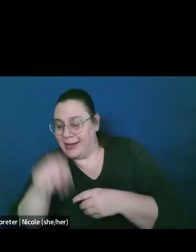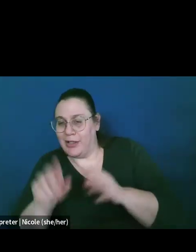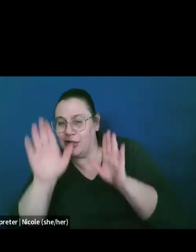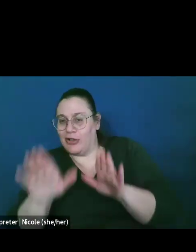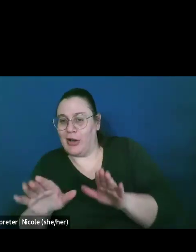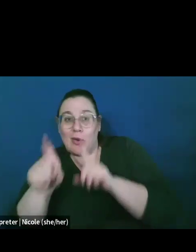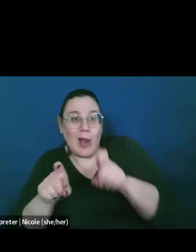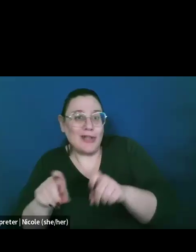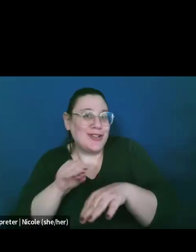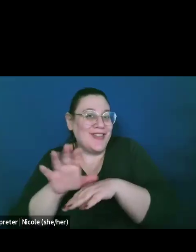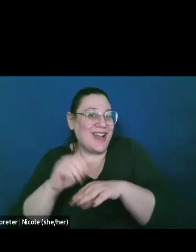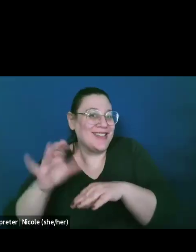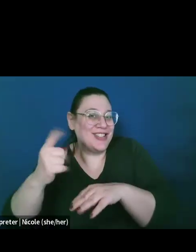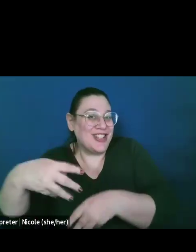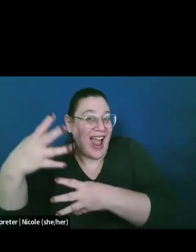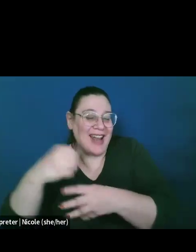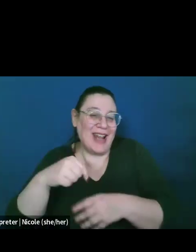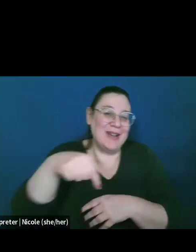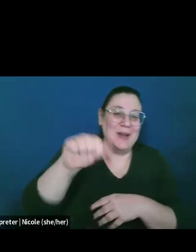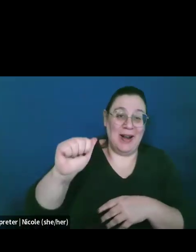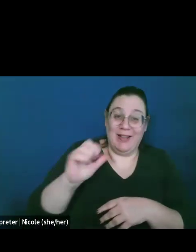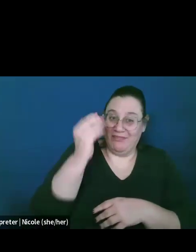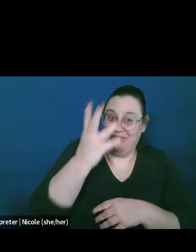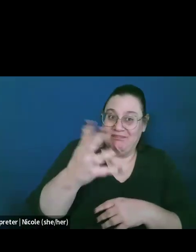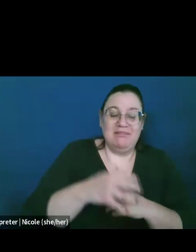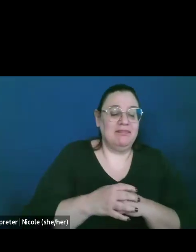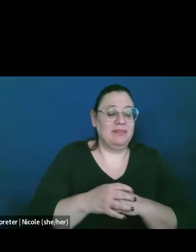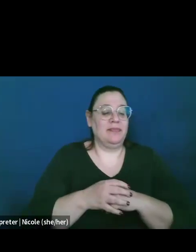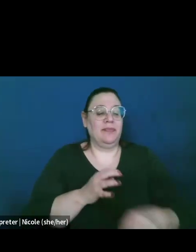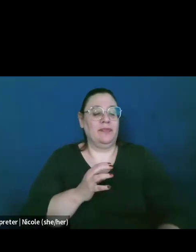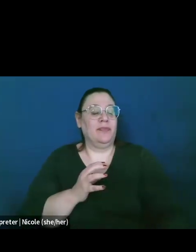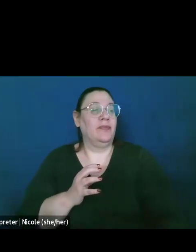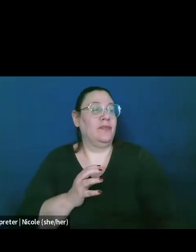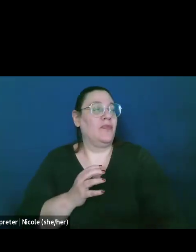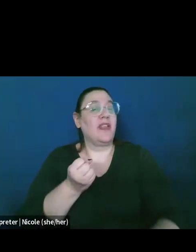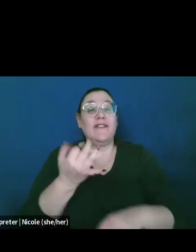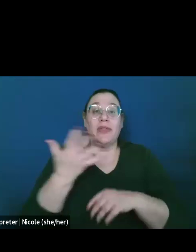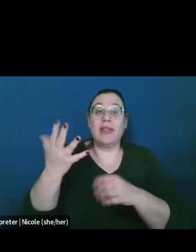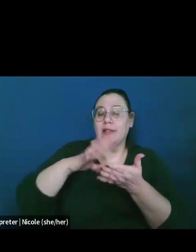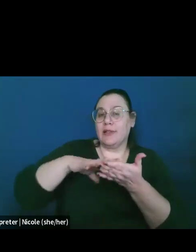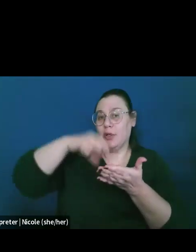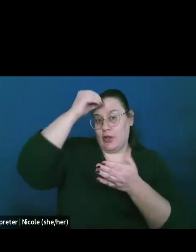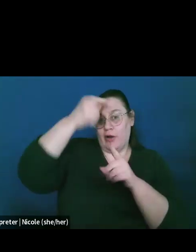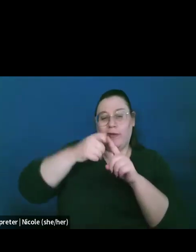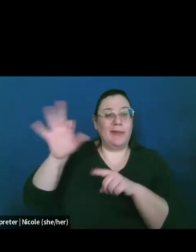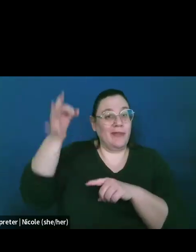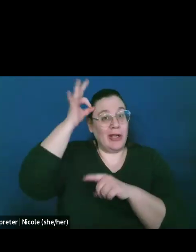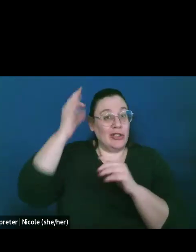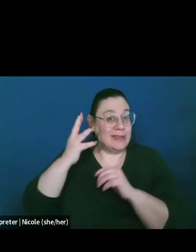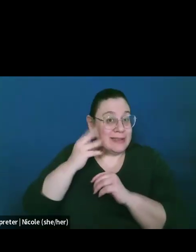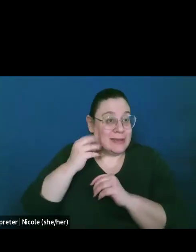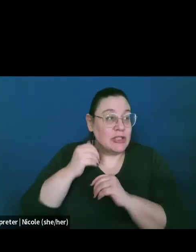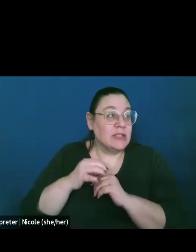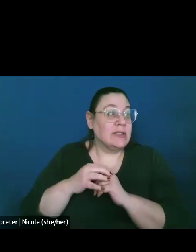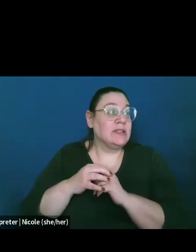chat and in the Q&A. But a couple of things that you can take from your federal experience